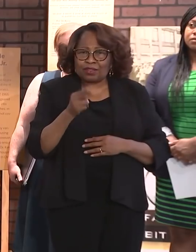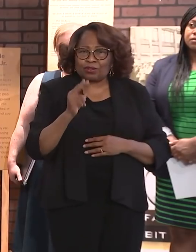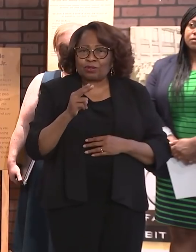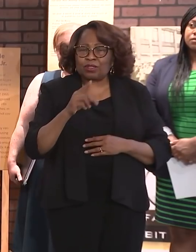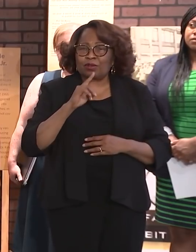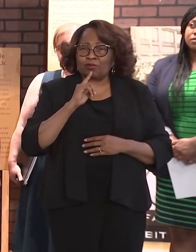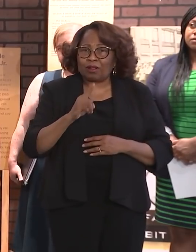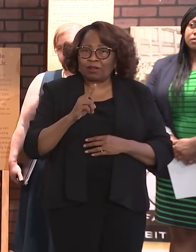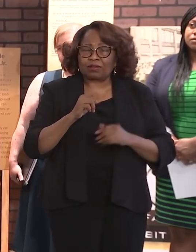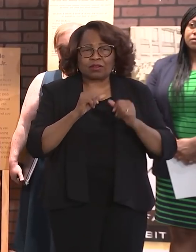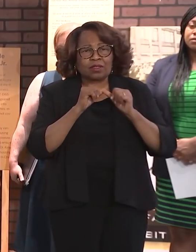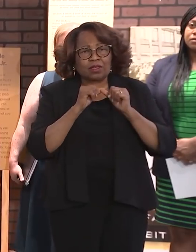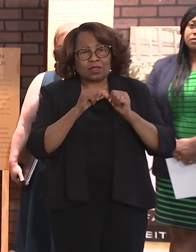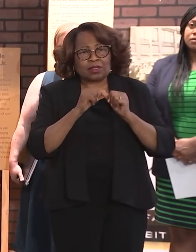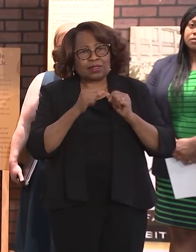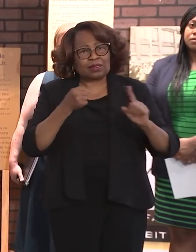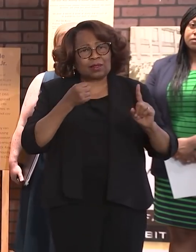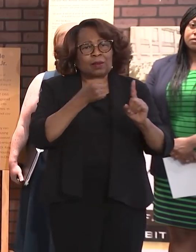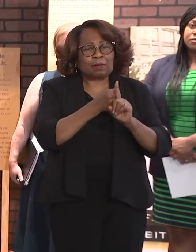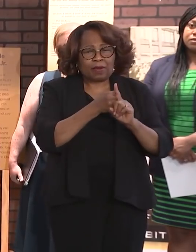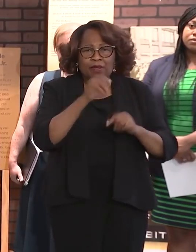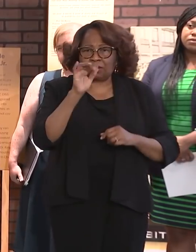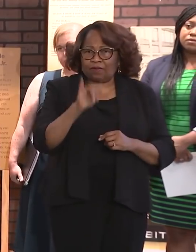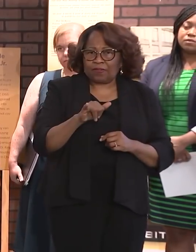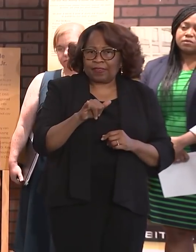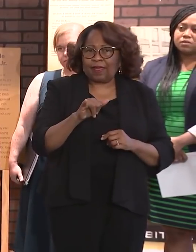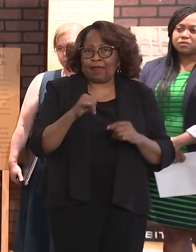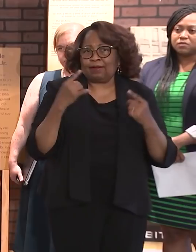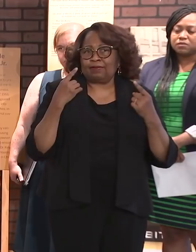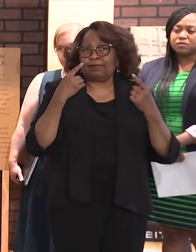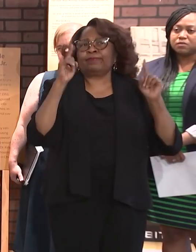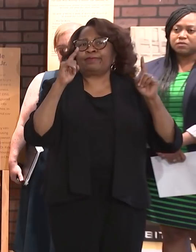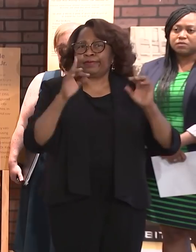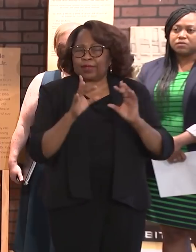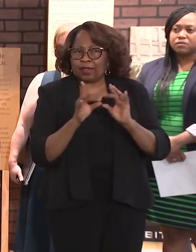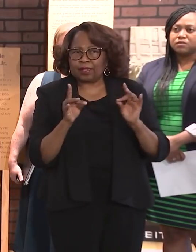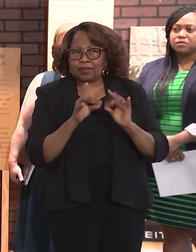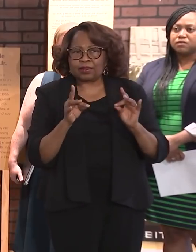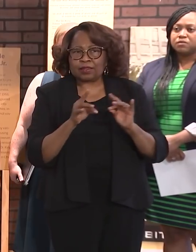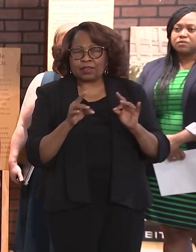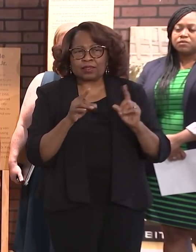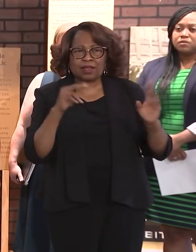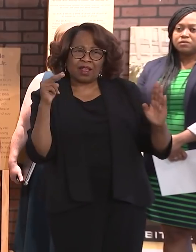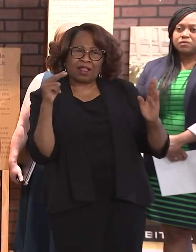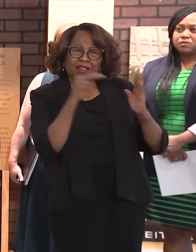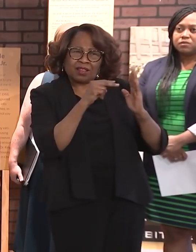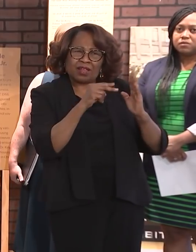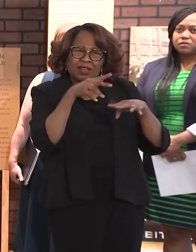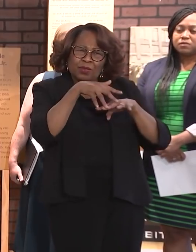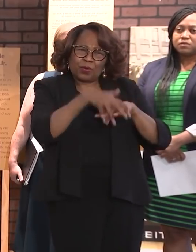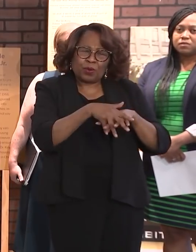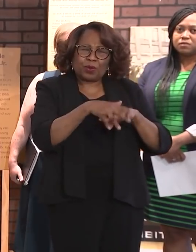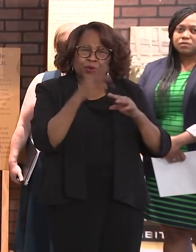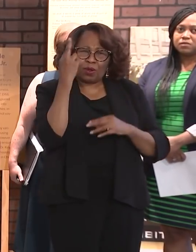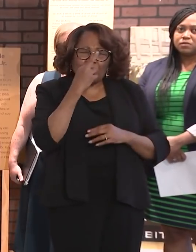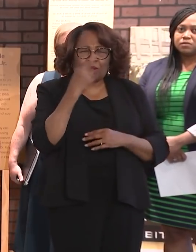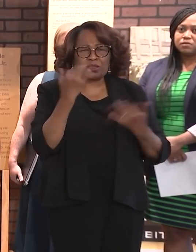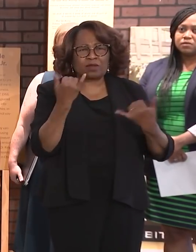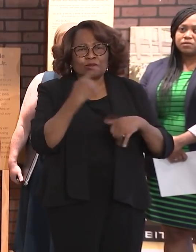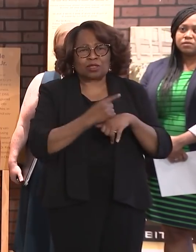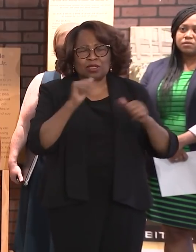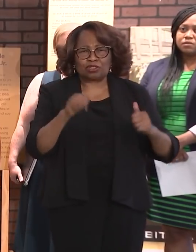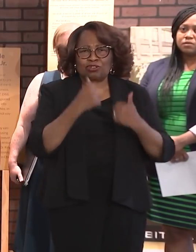reality and the continuing impact of that infamous legacy, looking at the root causes of today's